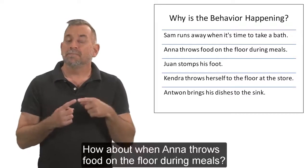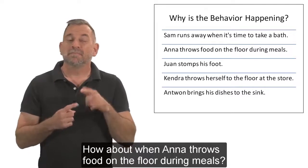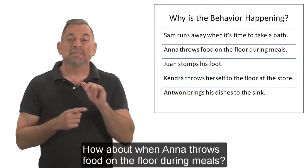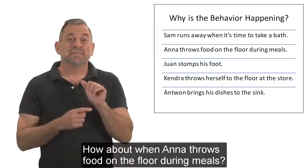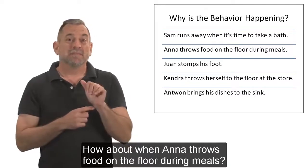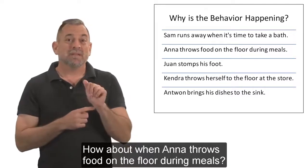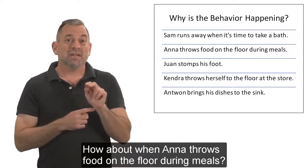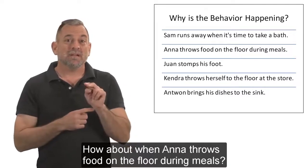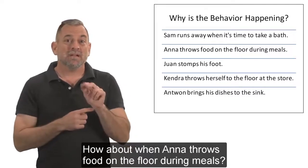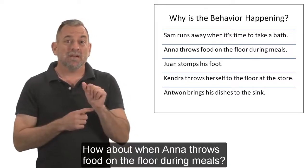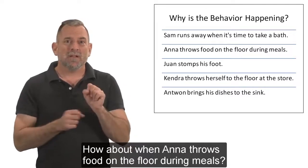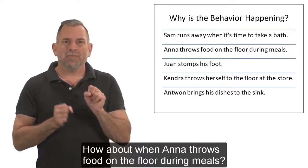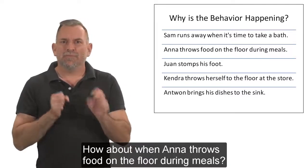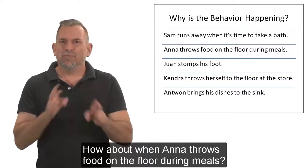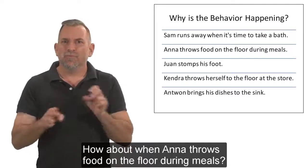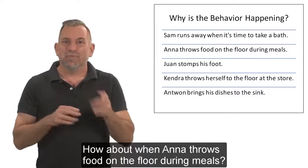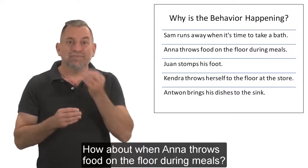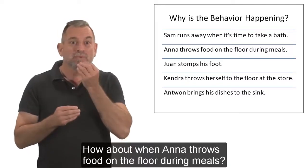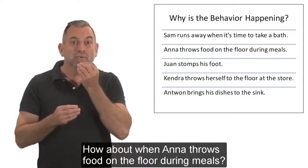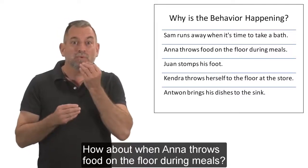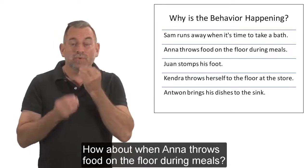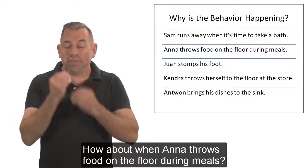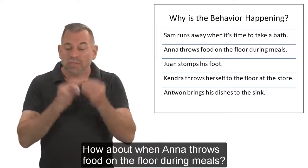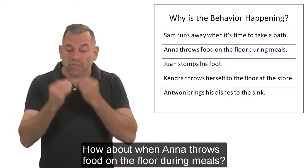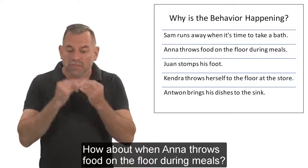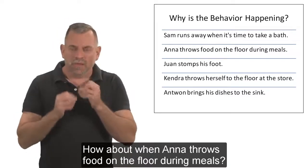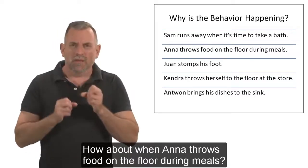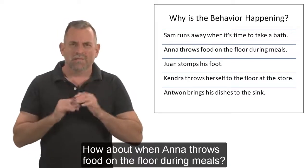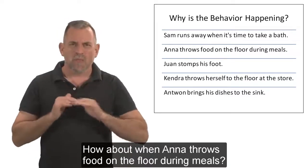How about when Anna throws food on the floor during meals?